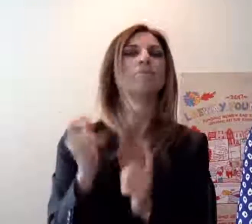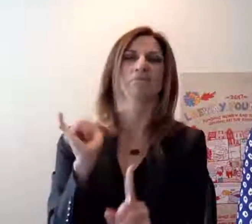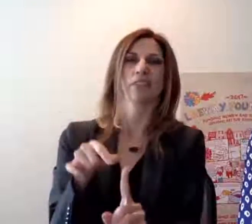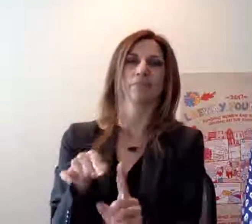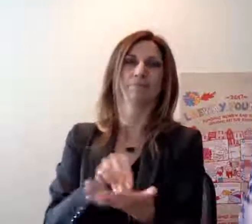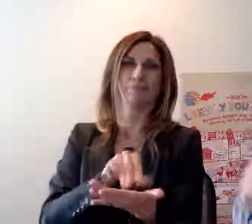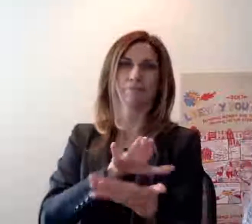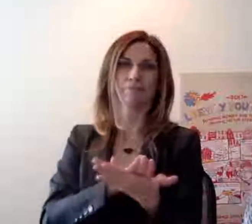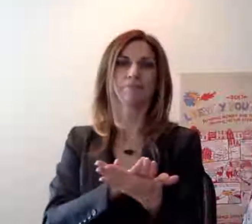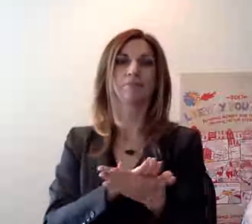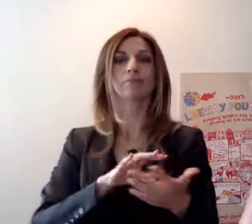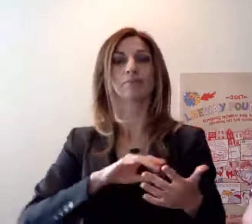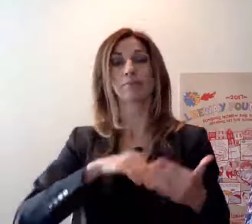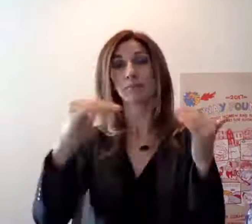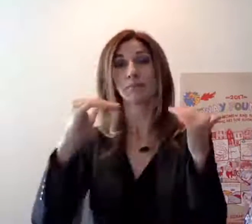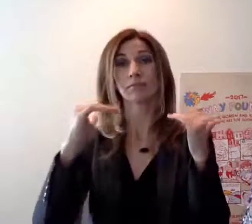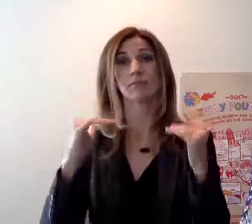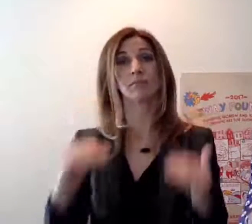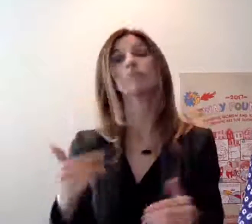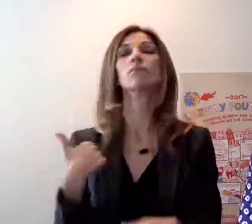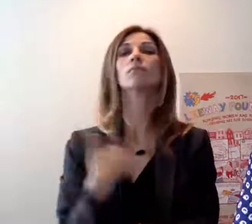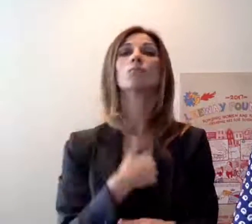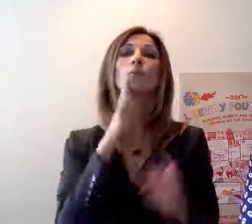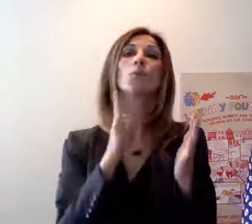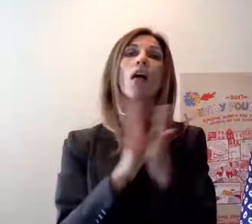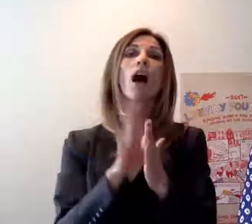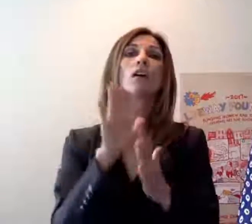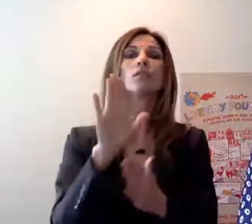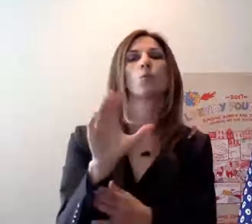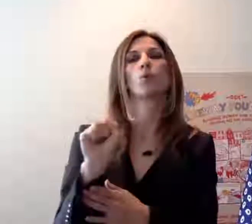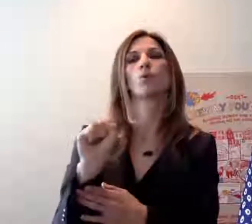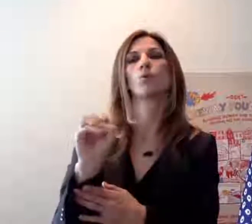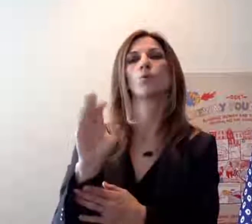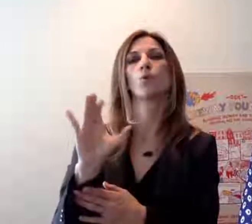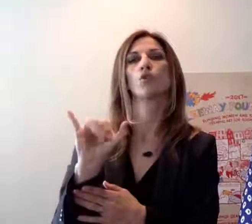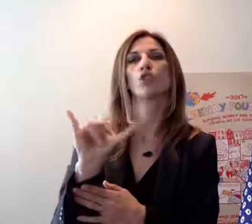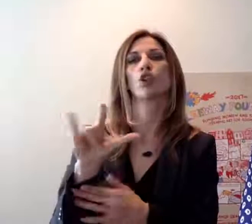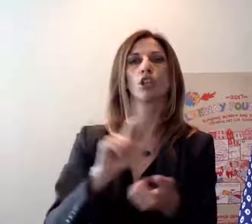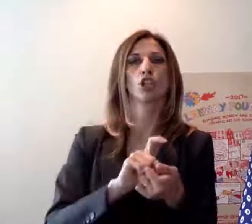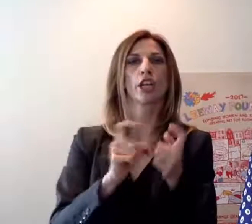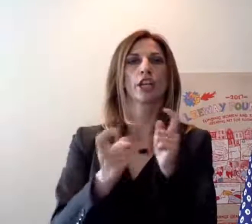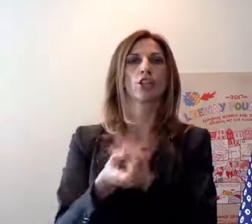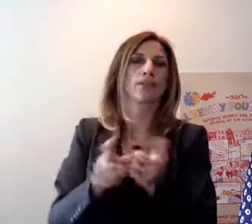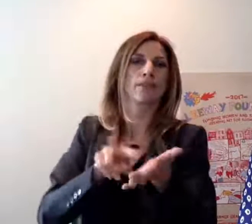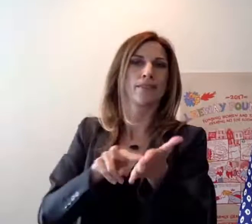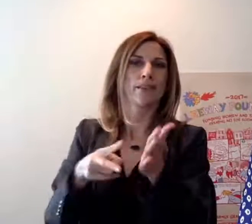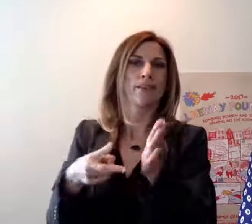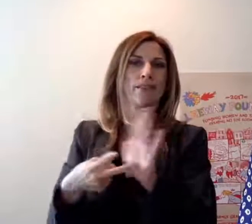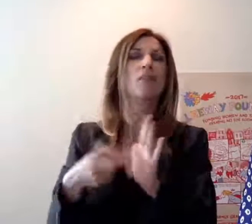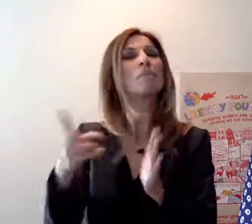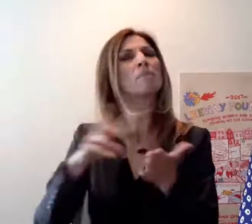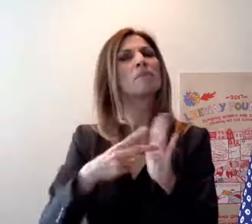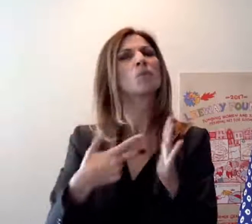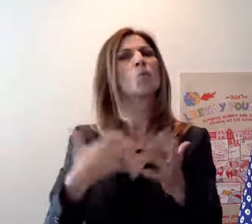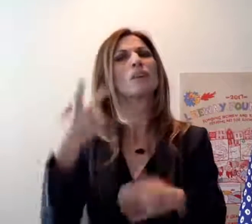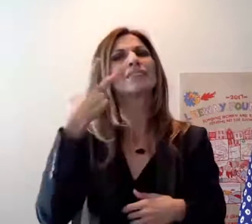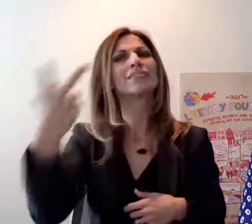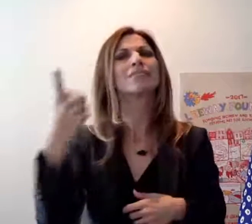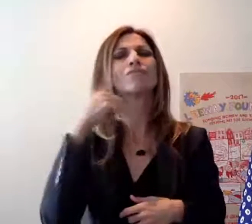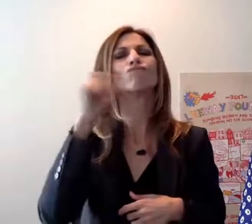thing you'll see in the application is that we ask you for your social change intent. And so this is a list of several different